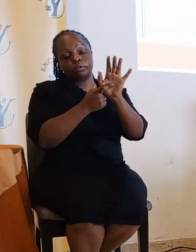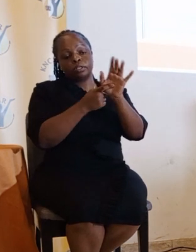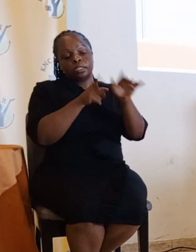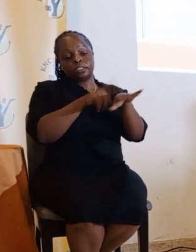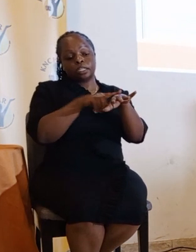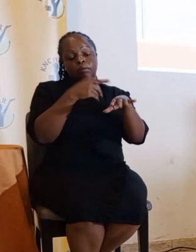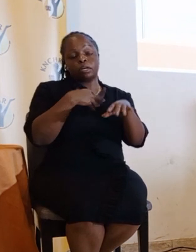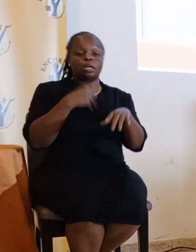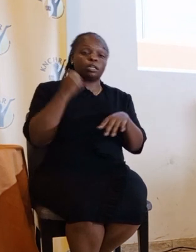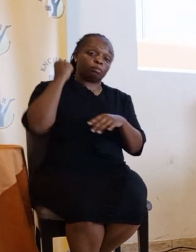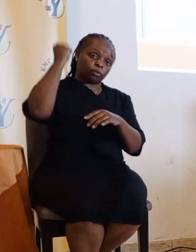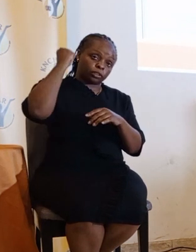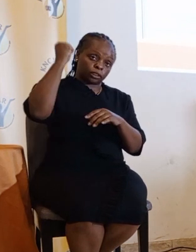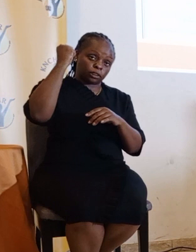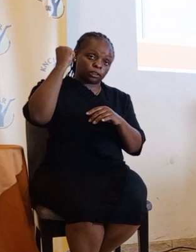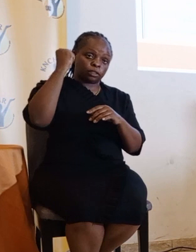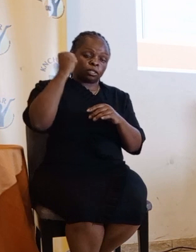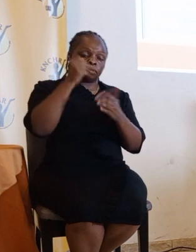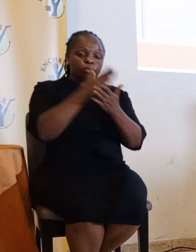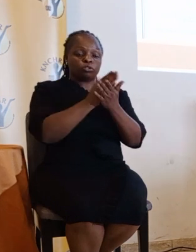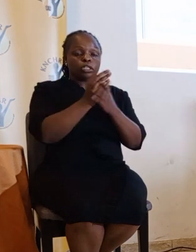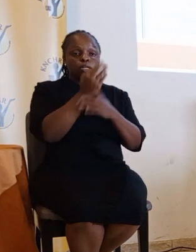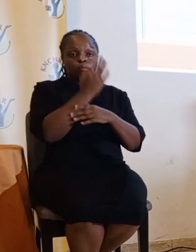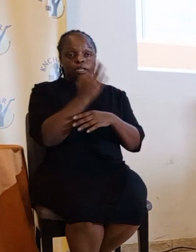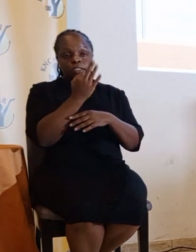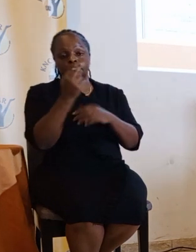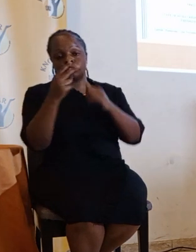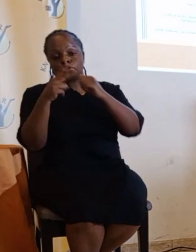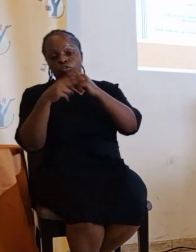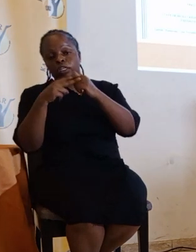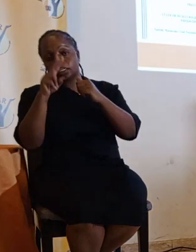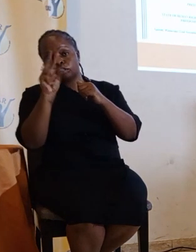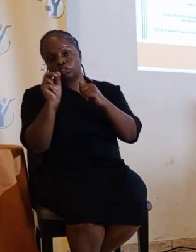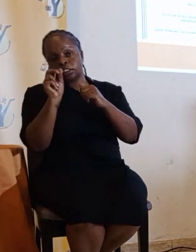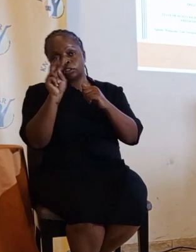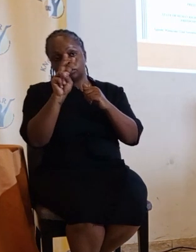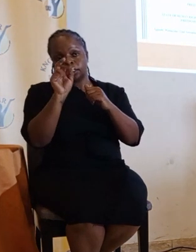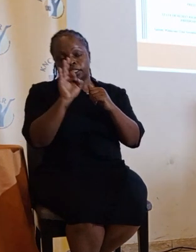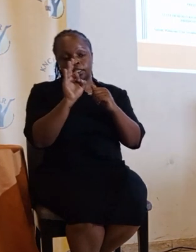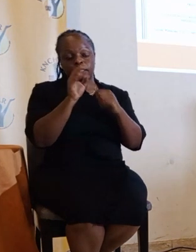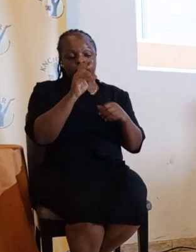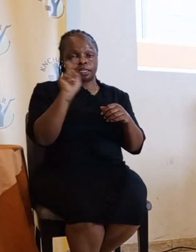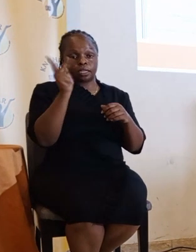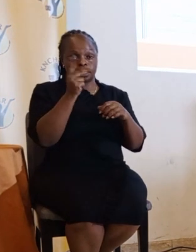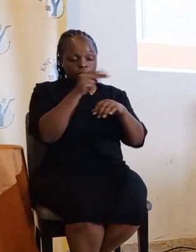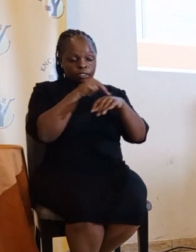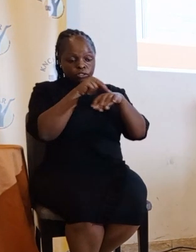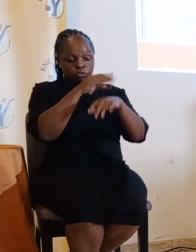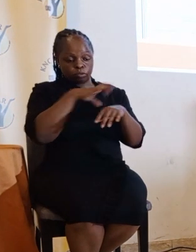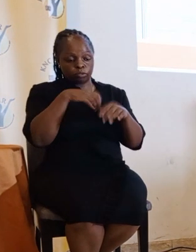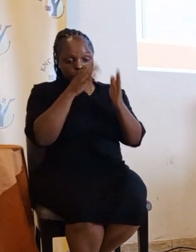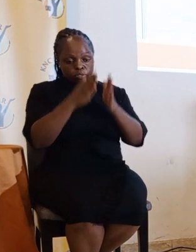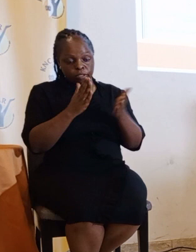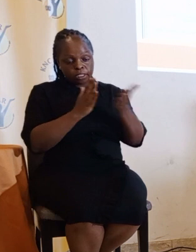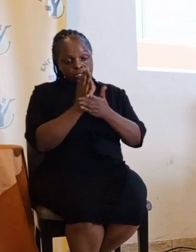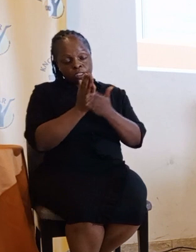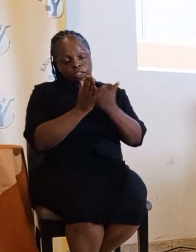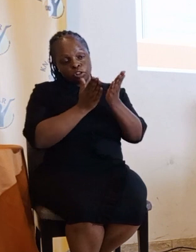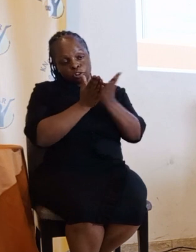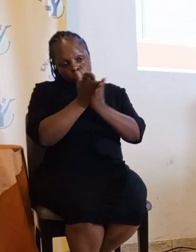the protests and demonstrations between March and July 2023, the Kenya National Commission on Human Rights, through